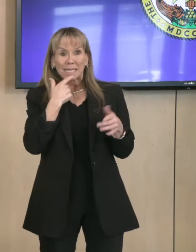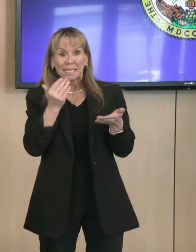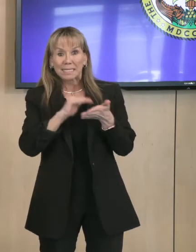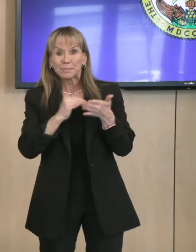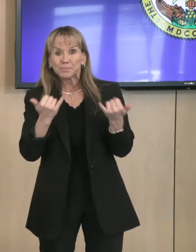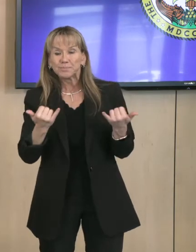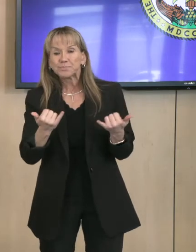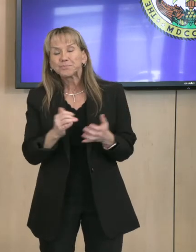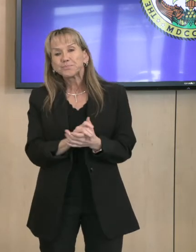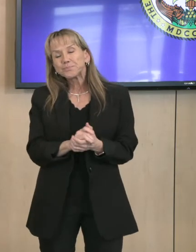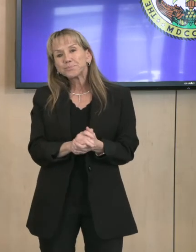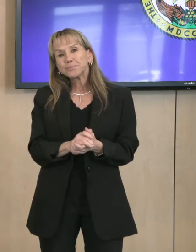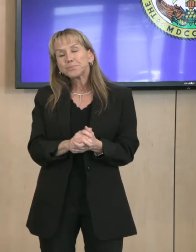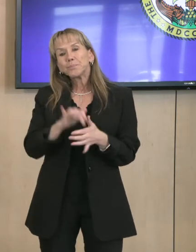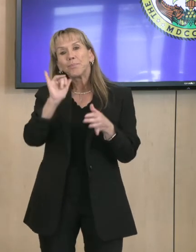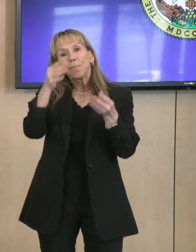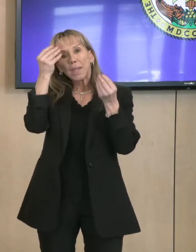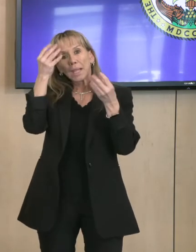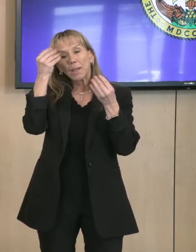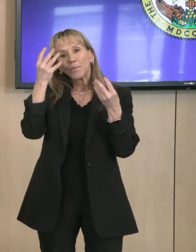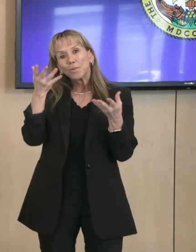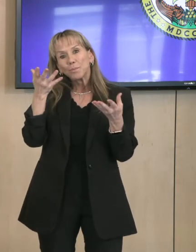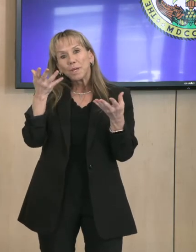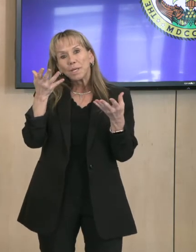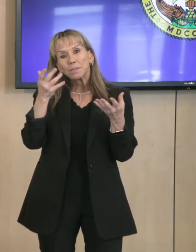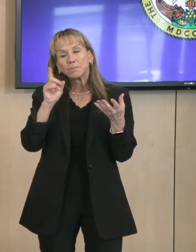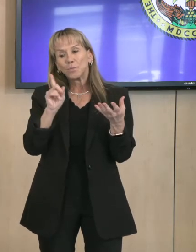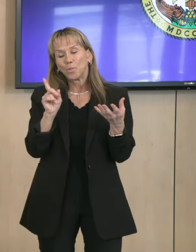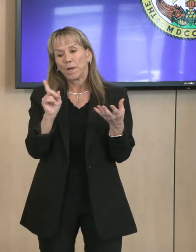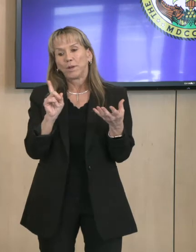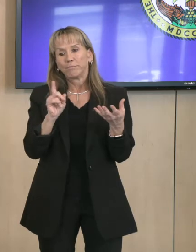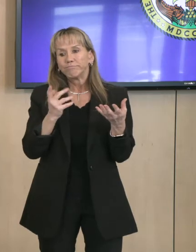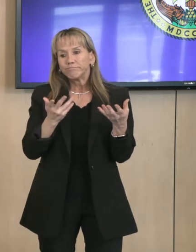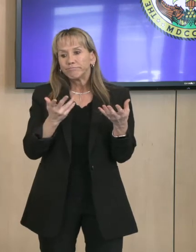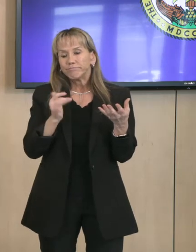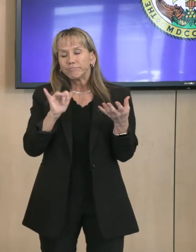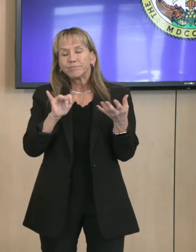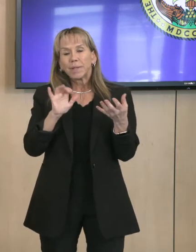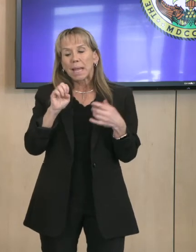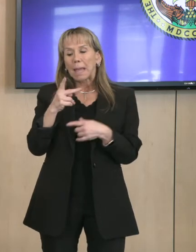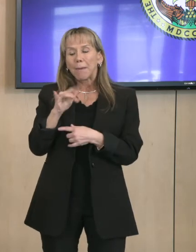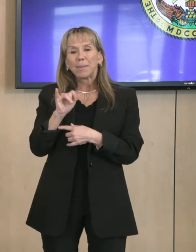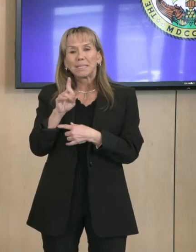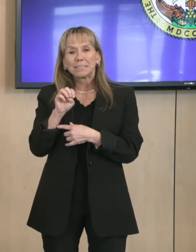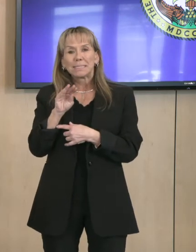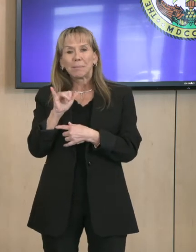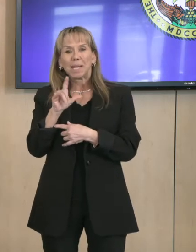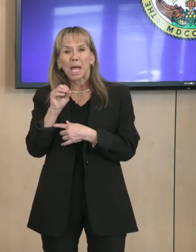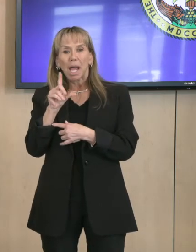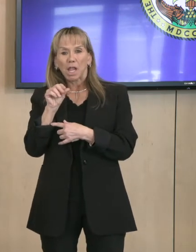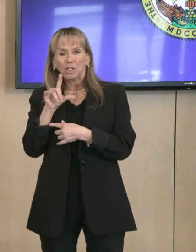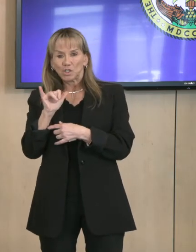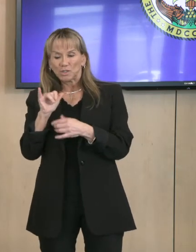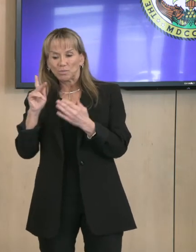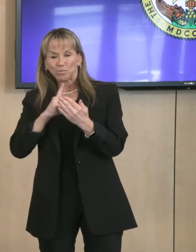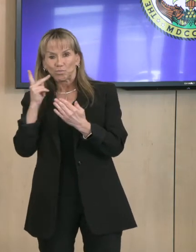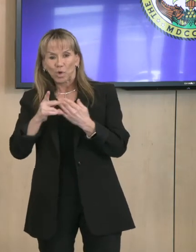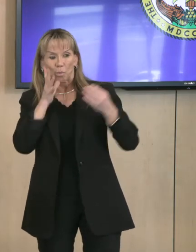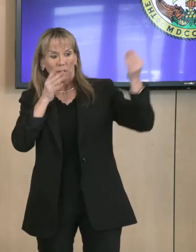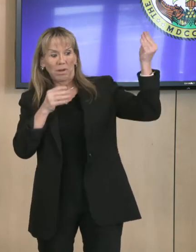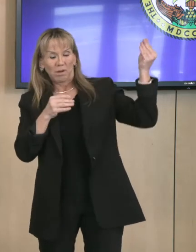today. The information that comes to the epidemiology program comes in confidential morbidity